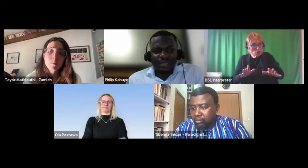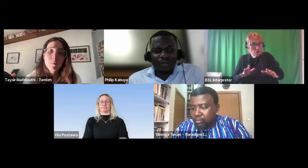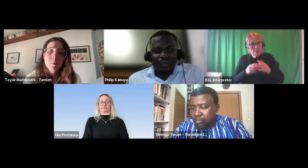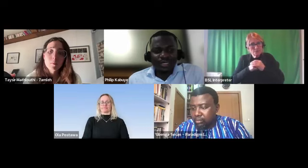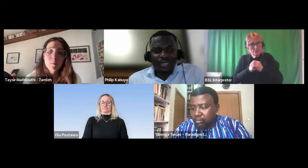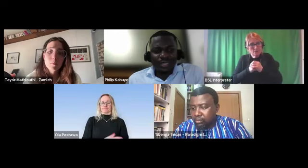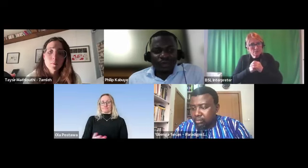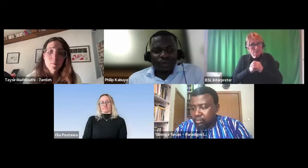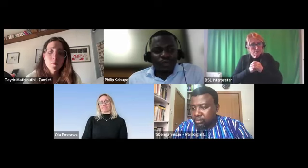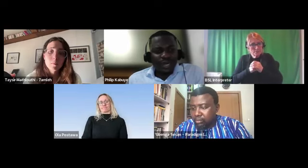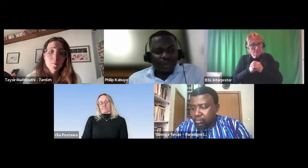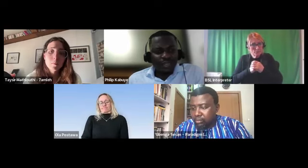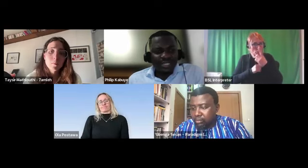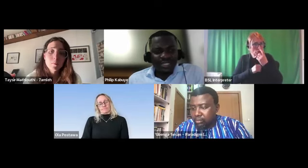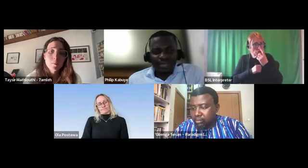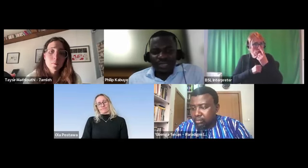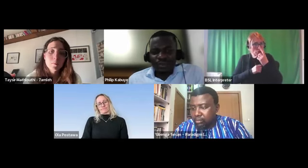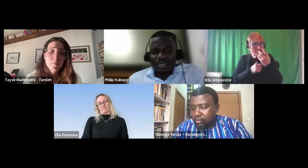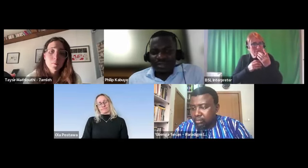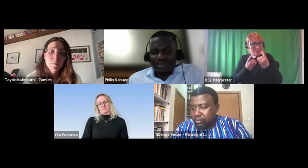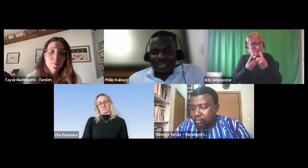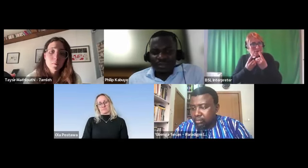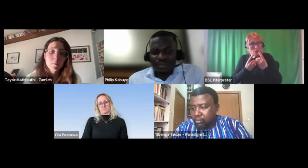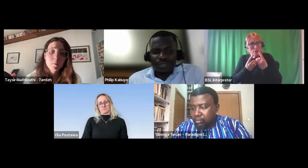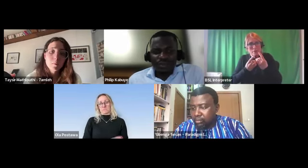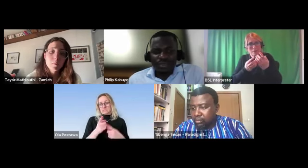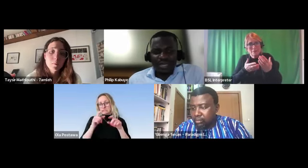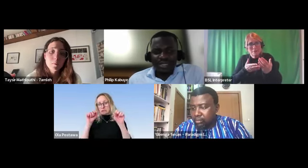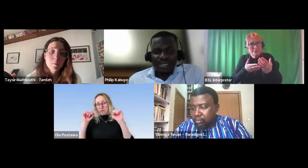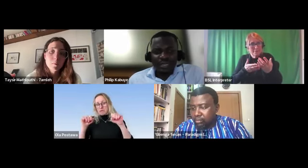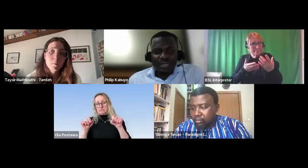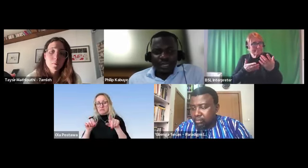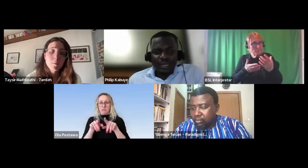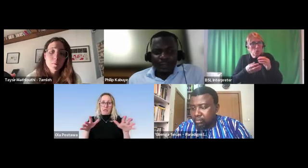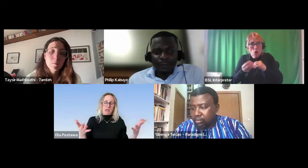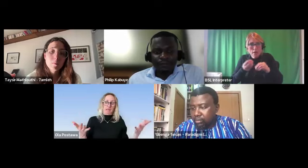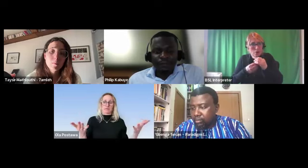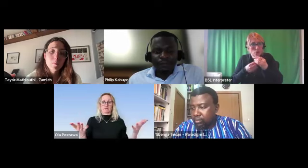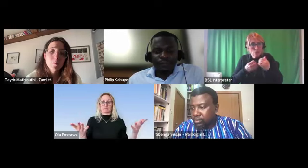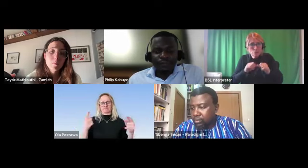that would work out? Is it something that would save the day? Because